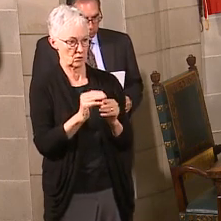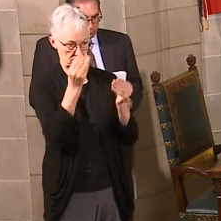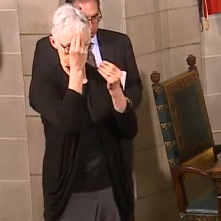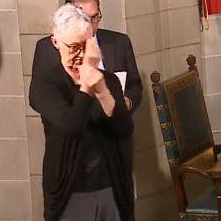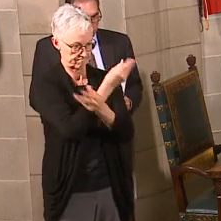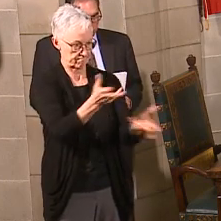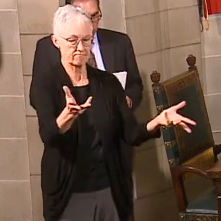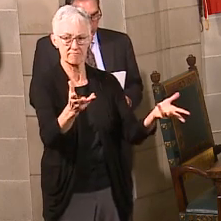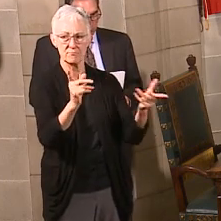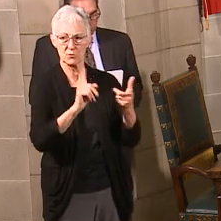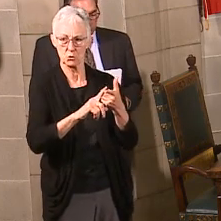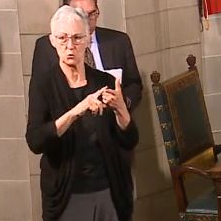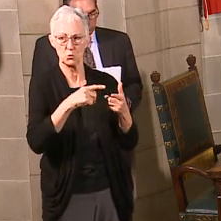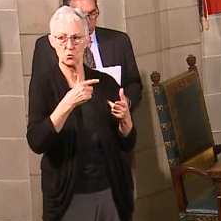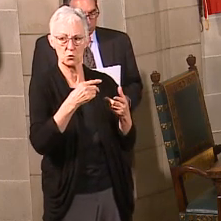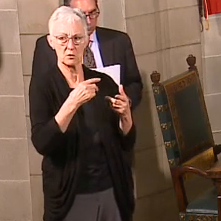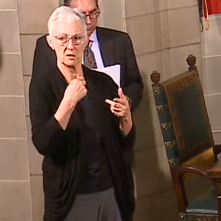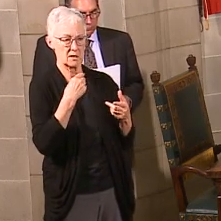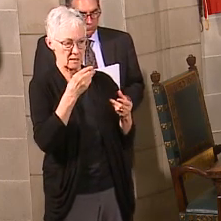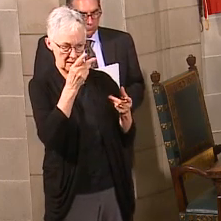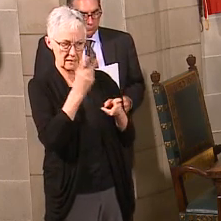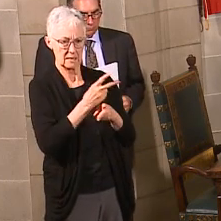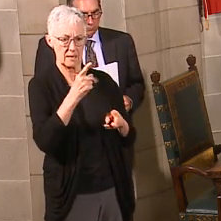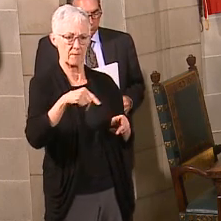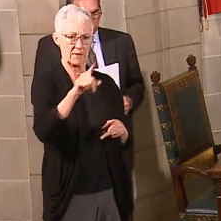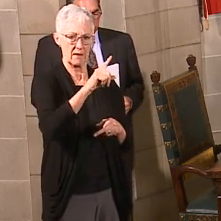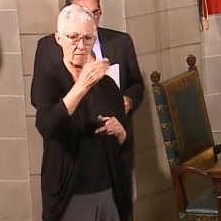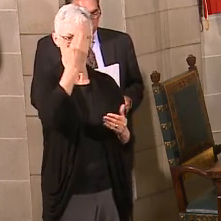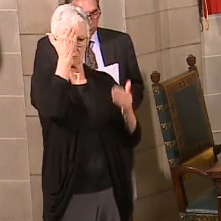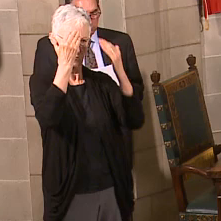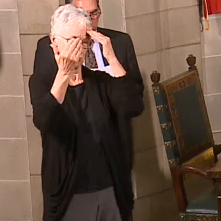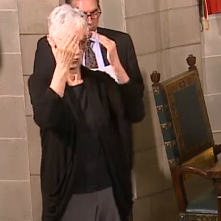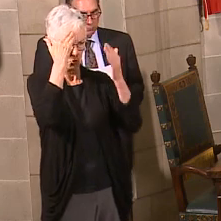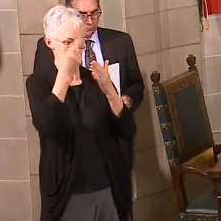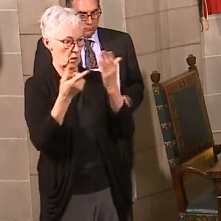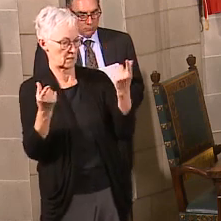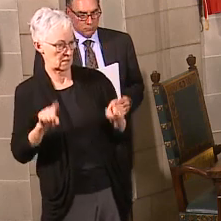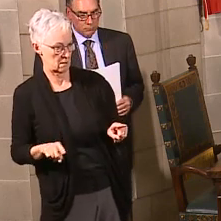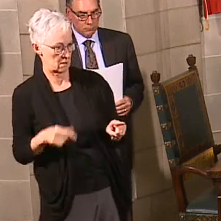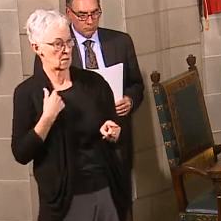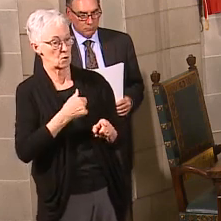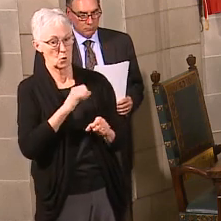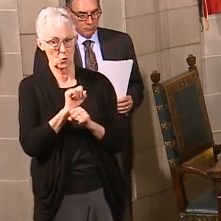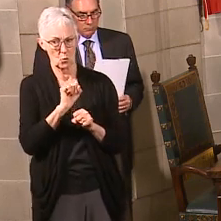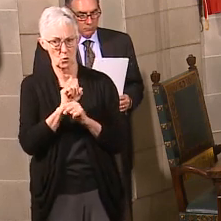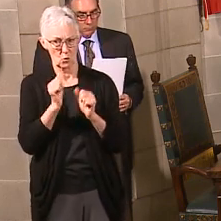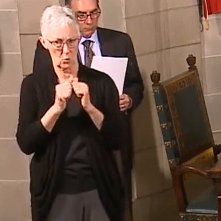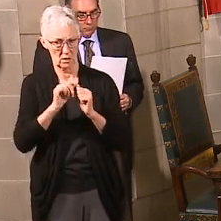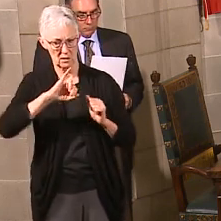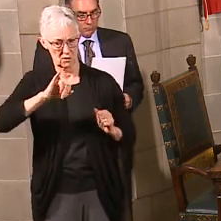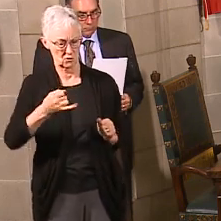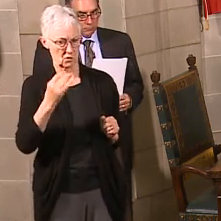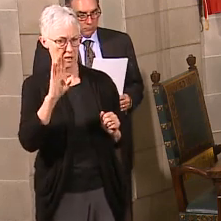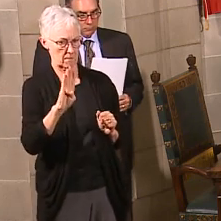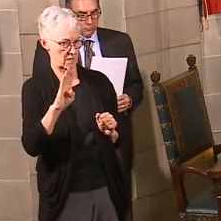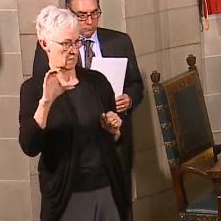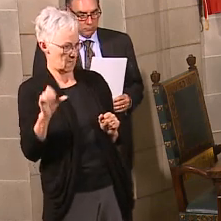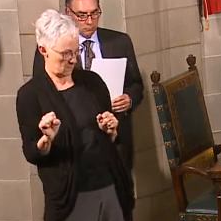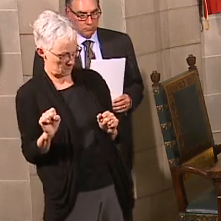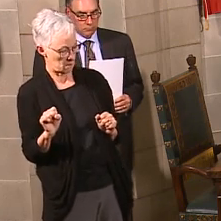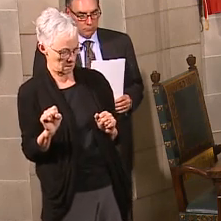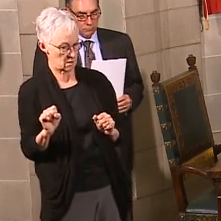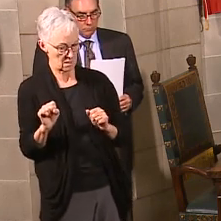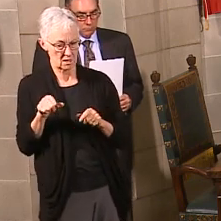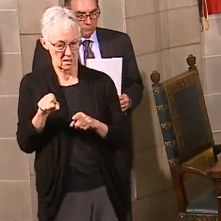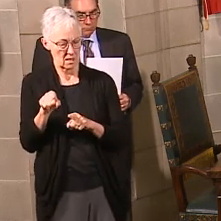communities where English may not be the first language. We've been working with, for example, JBS, and I think I mentioned this in a previous press conference, that